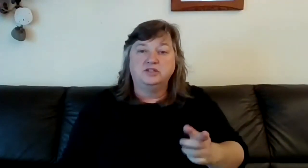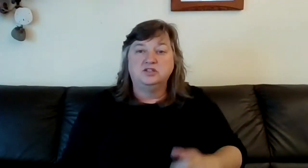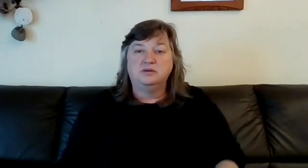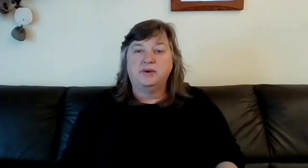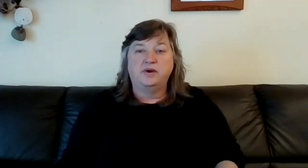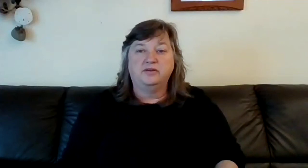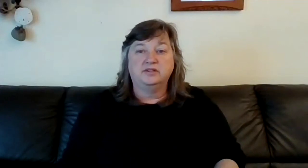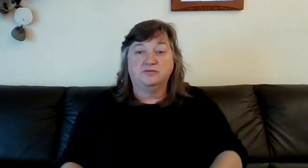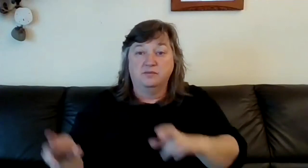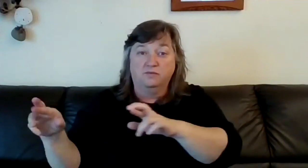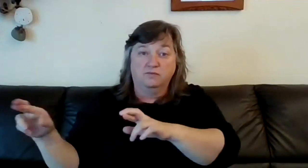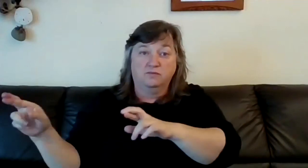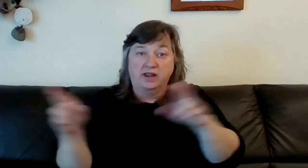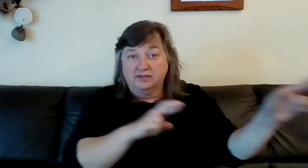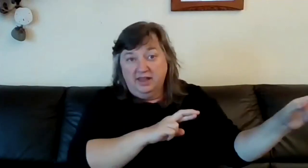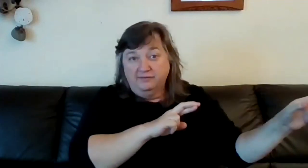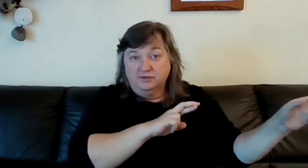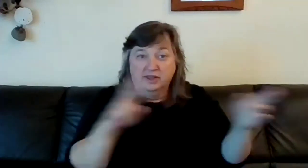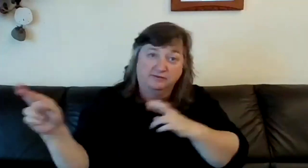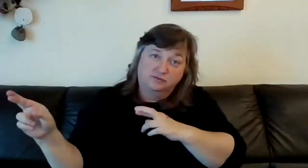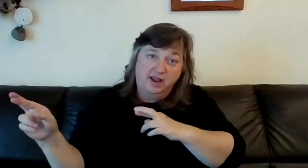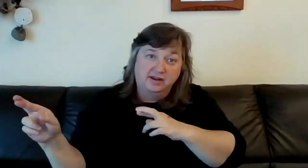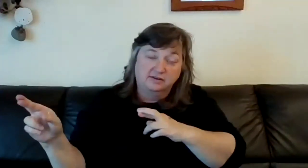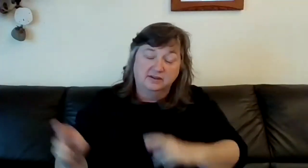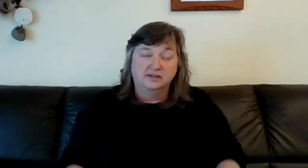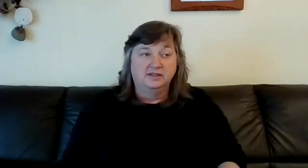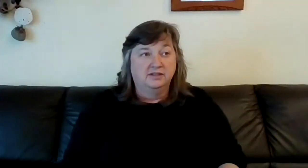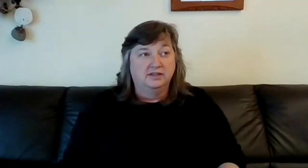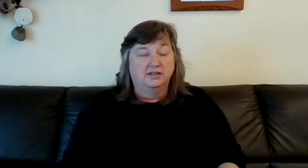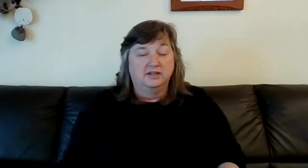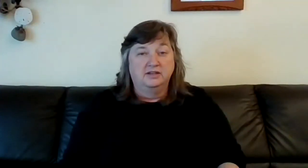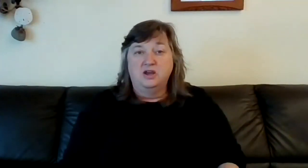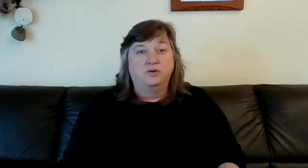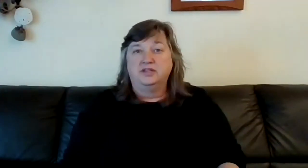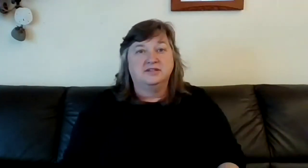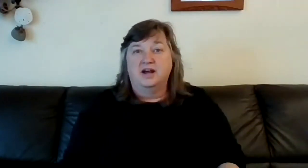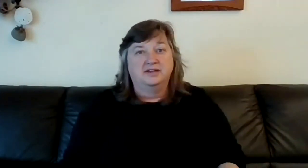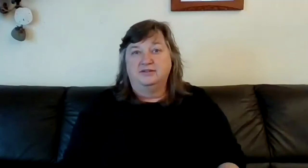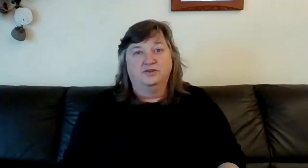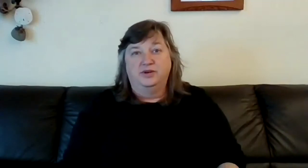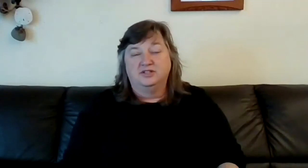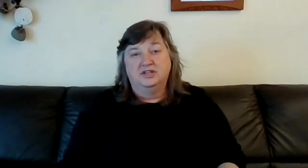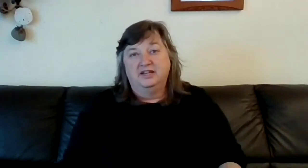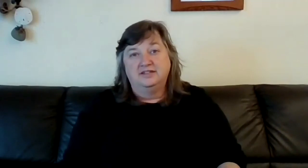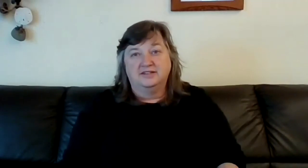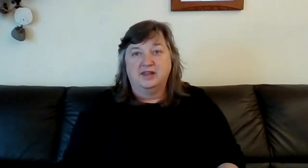Question about whether it's from right to left or left to right. No, it is not a different question. It is the same